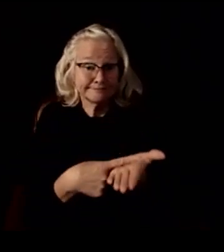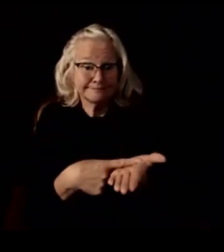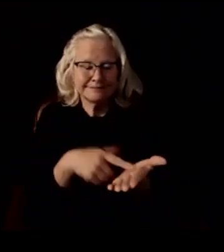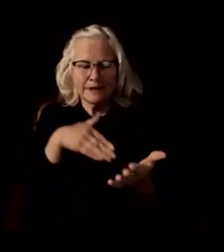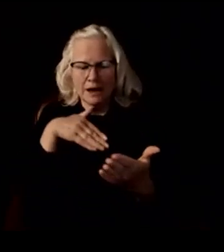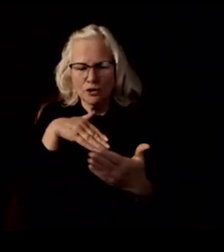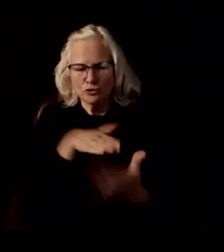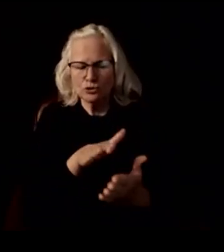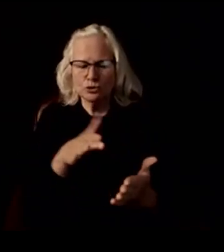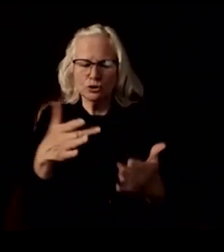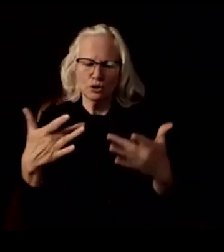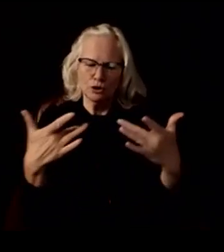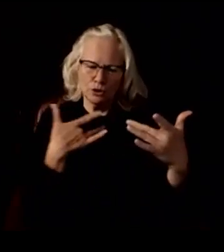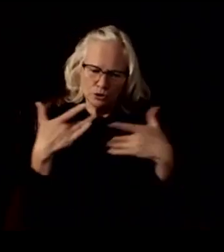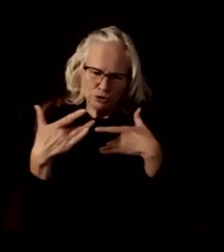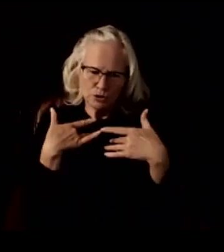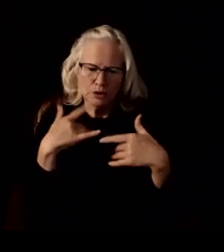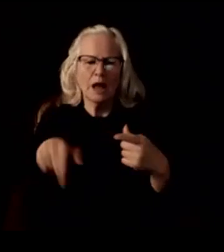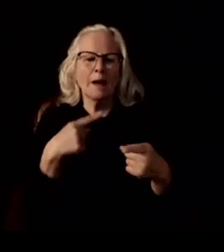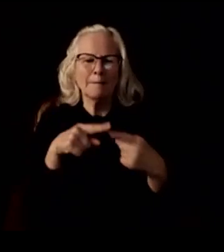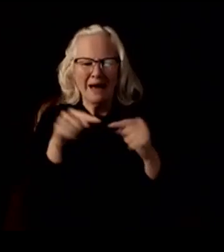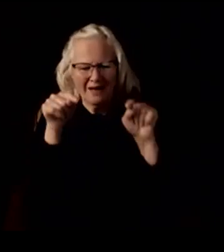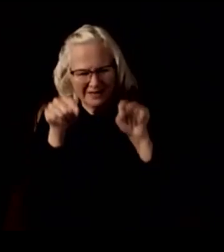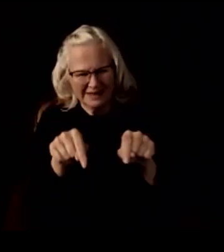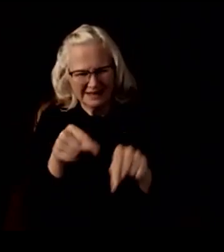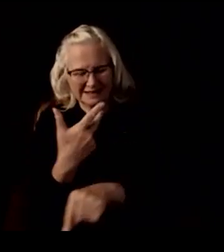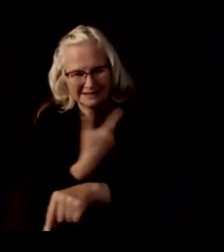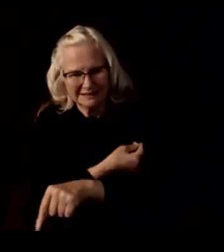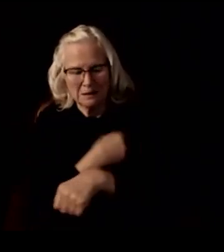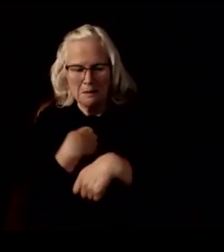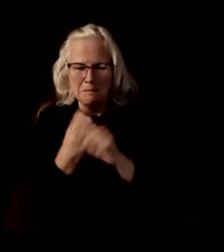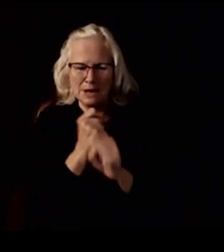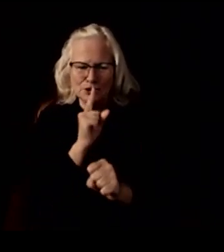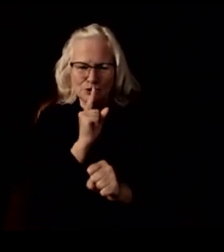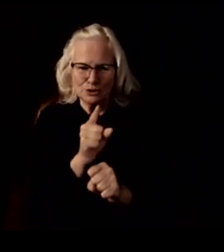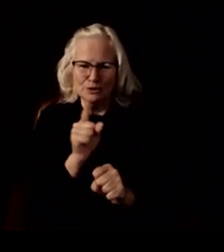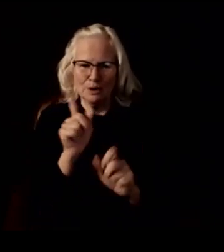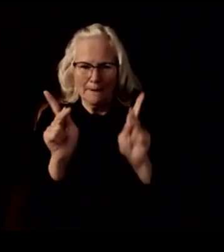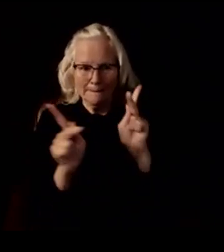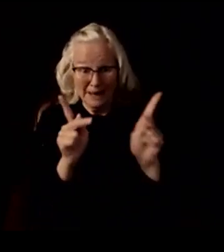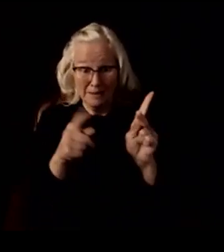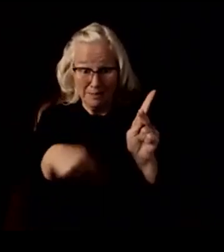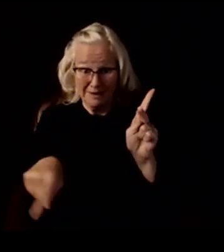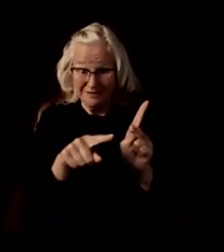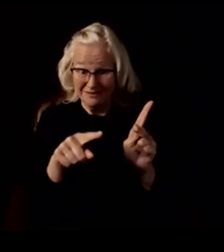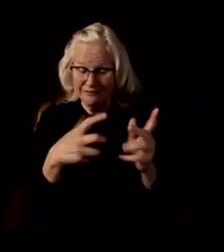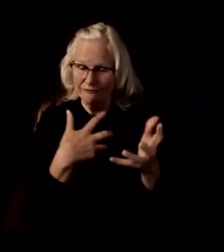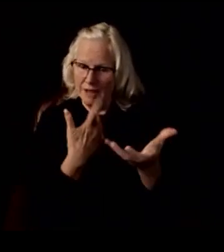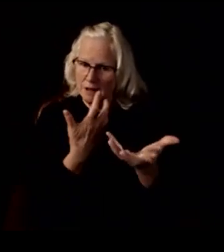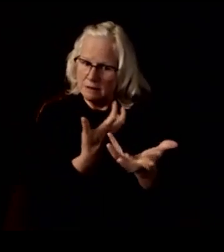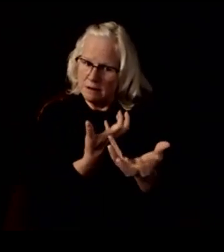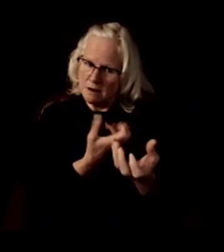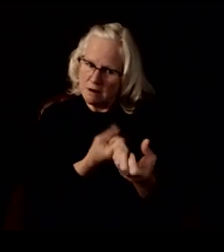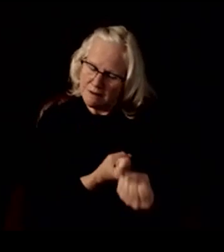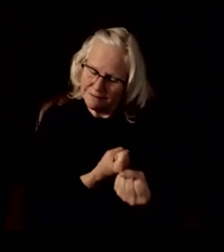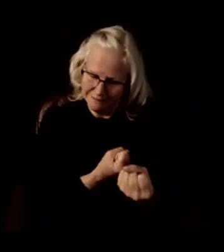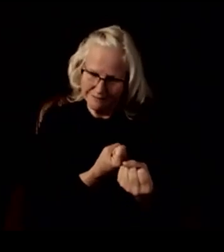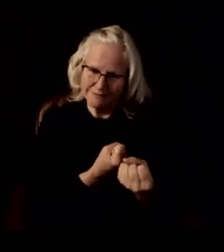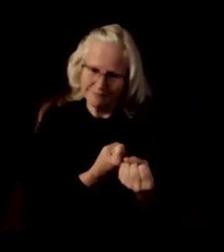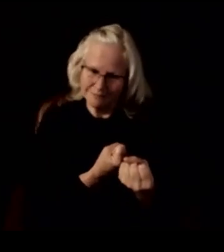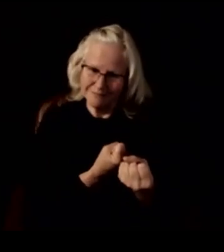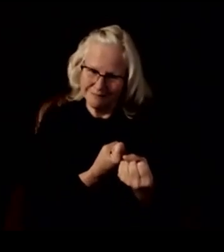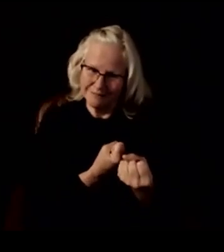this vaccine and making sure that the public would feel confident about it. And we felt that for certain communities,